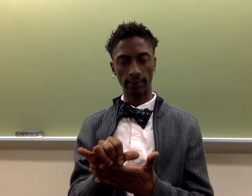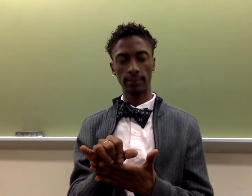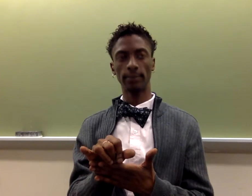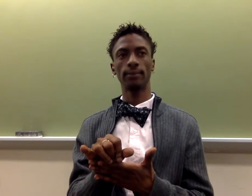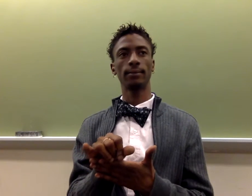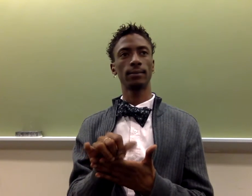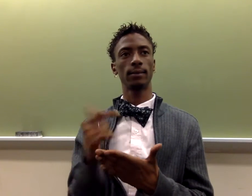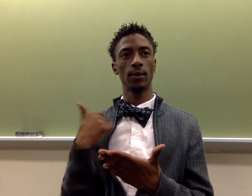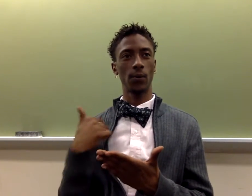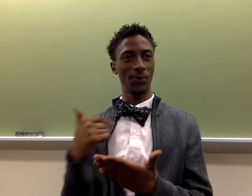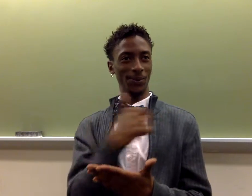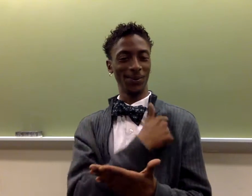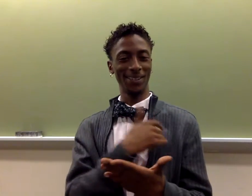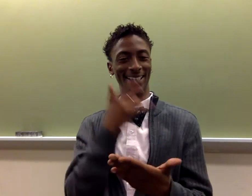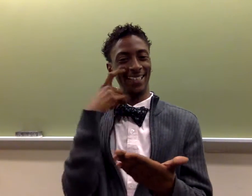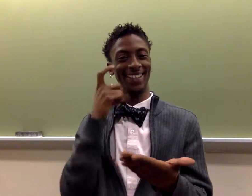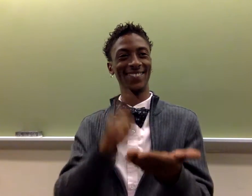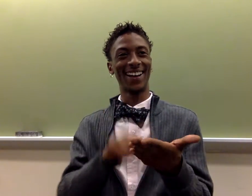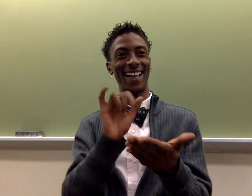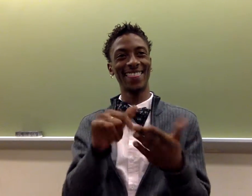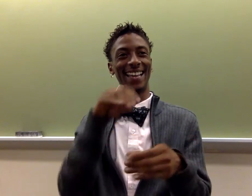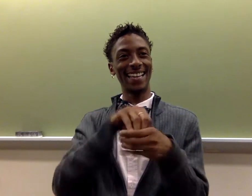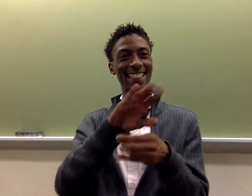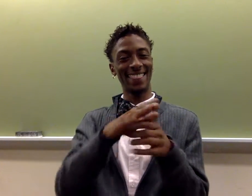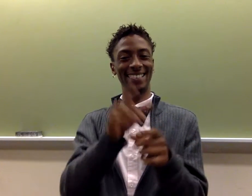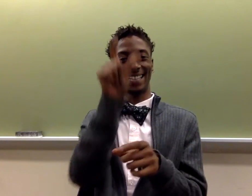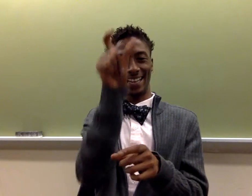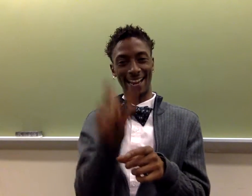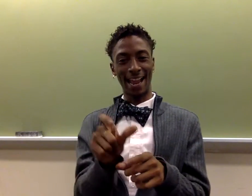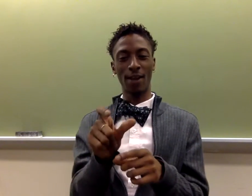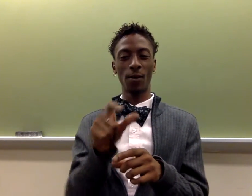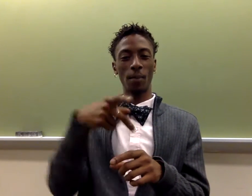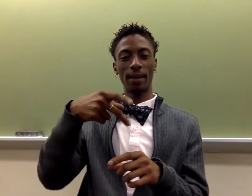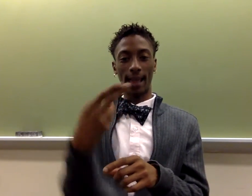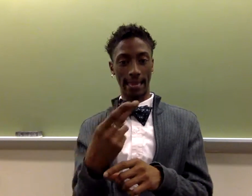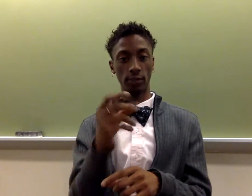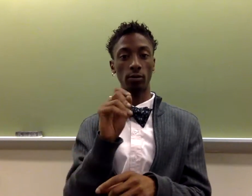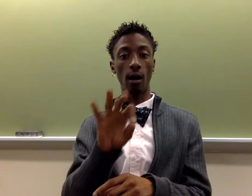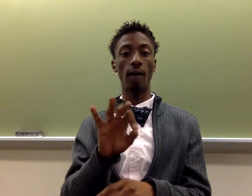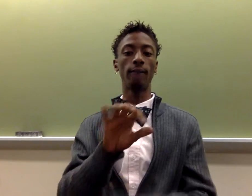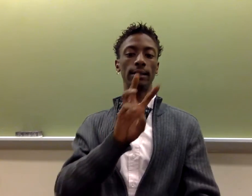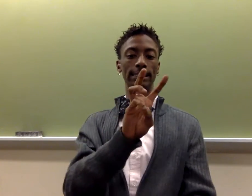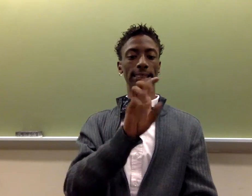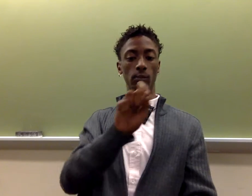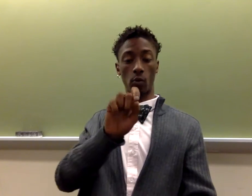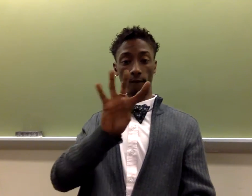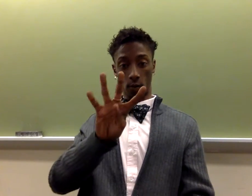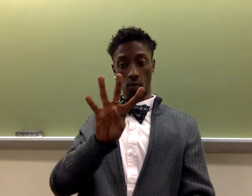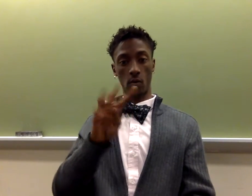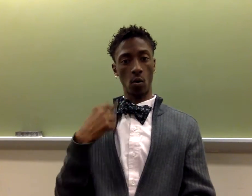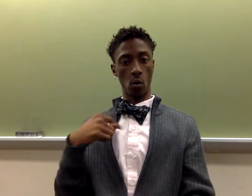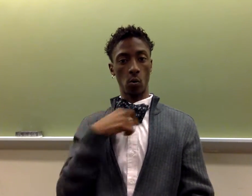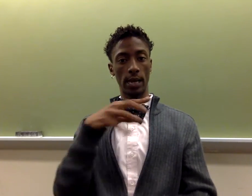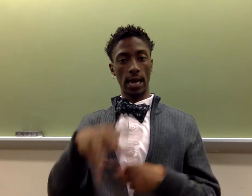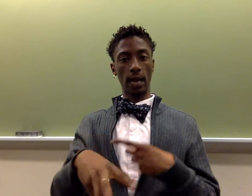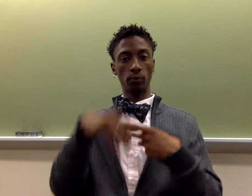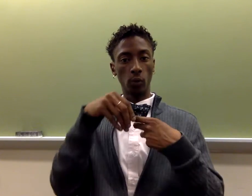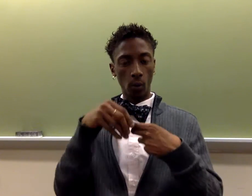we find that in this narrow pH of 6.4, we absorb all the